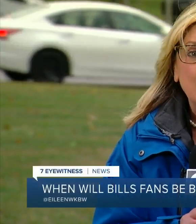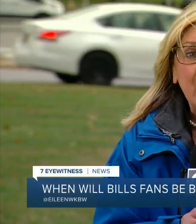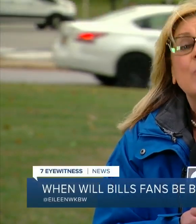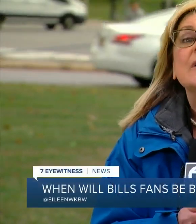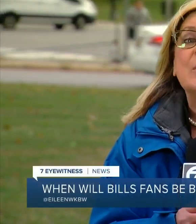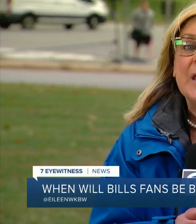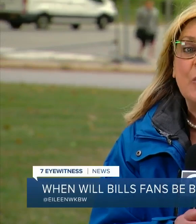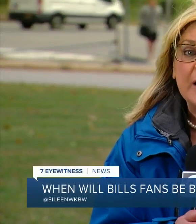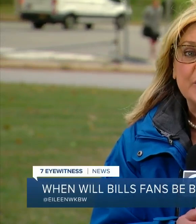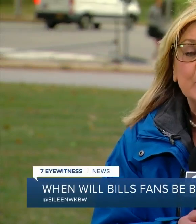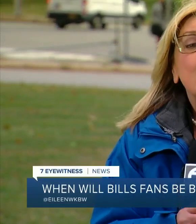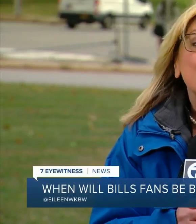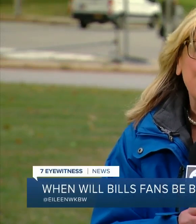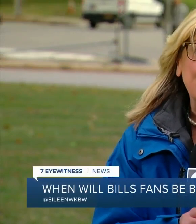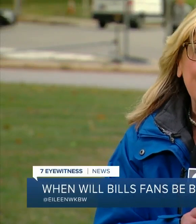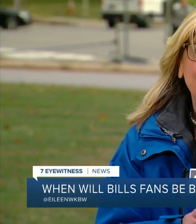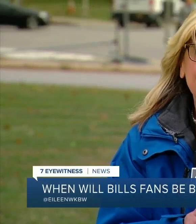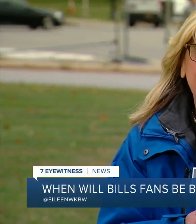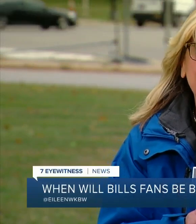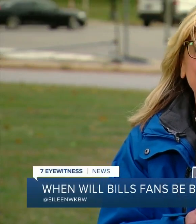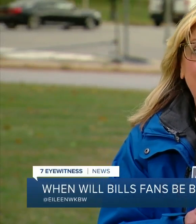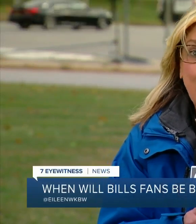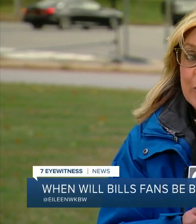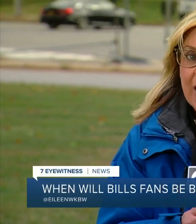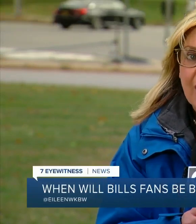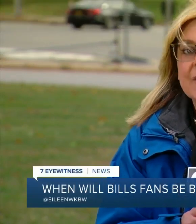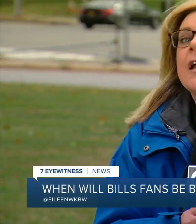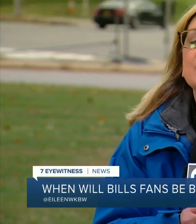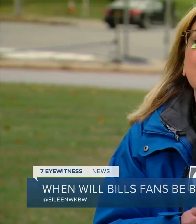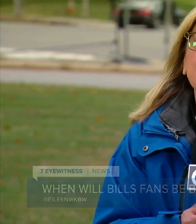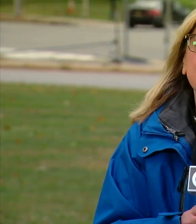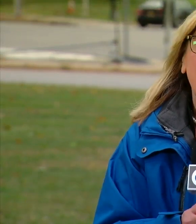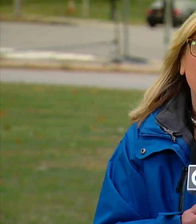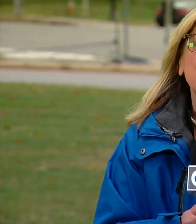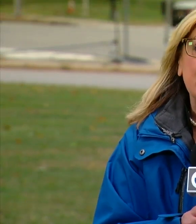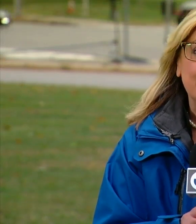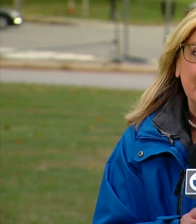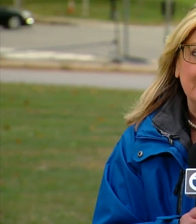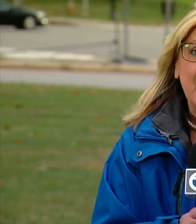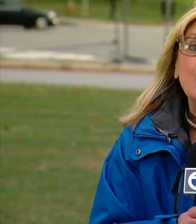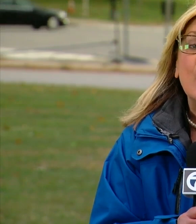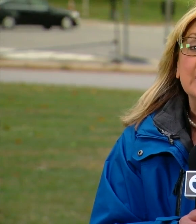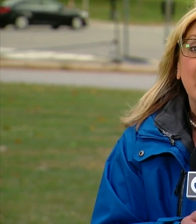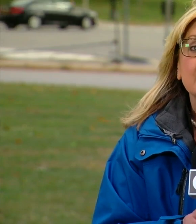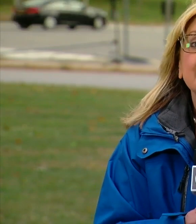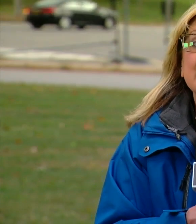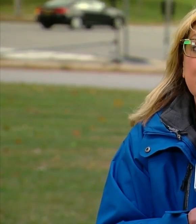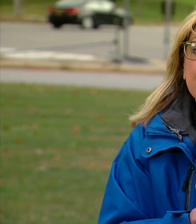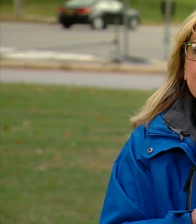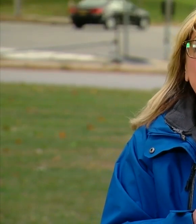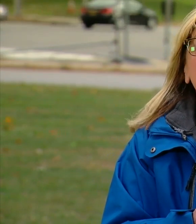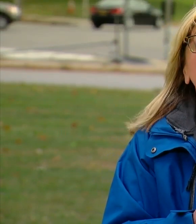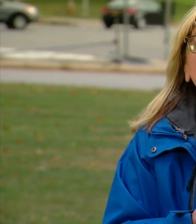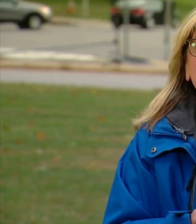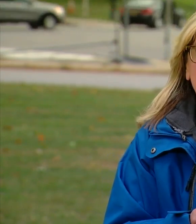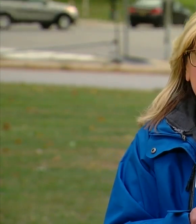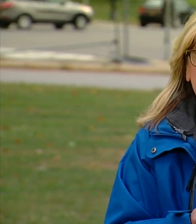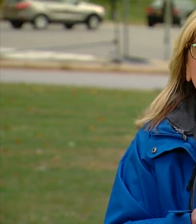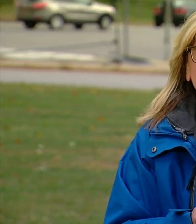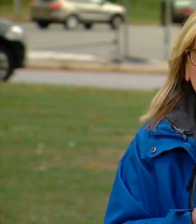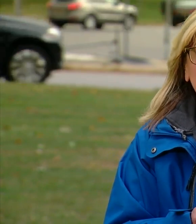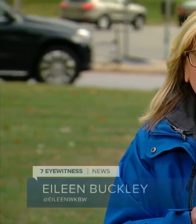a home game was a big question for Erie County Executive Mark Poloncarz during his COVID briefing. Poloncarz says he's pleased Cuomo will